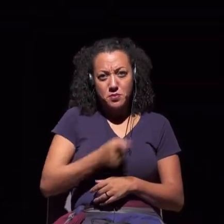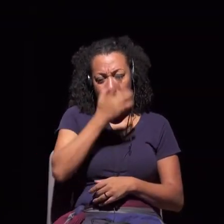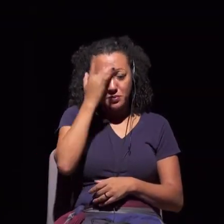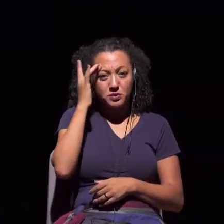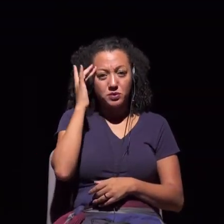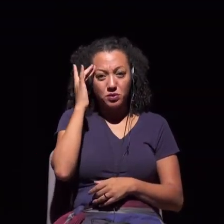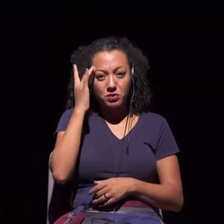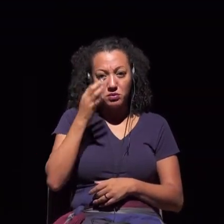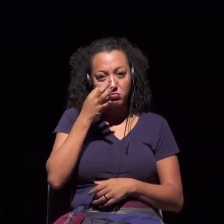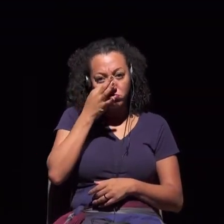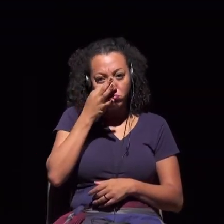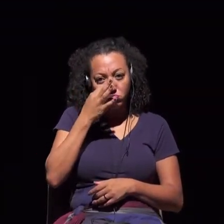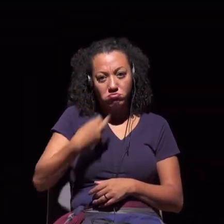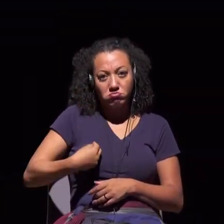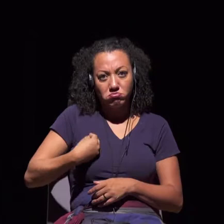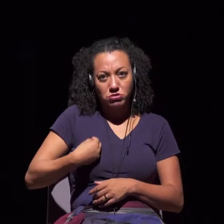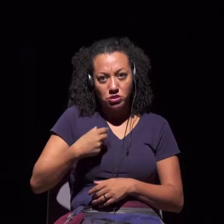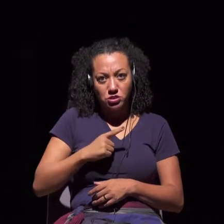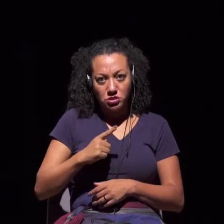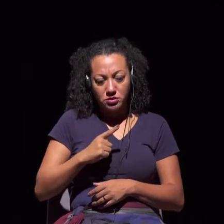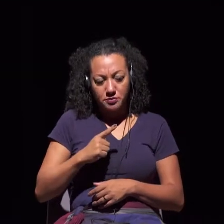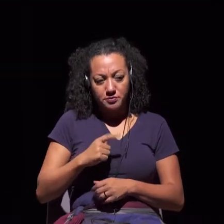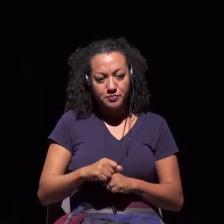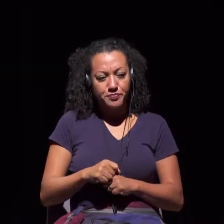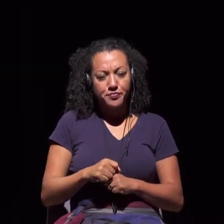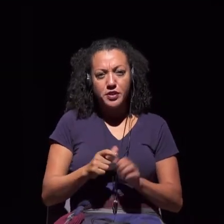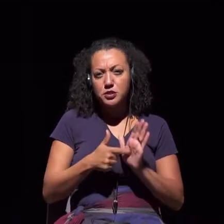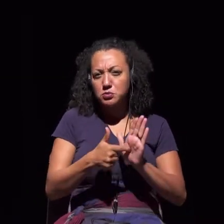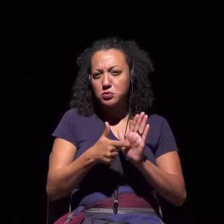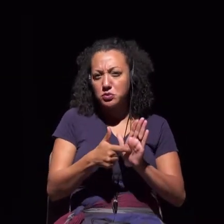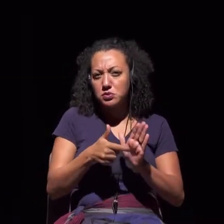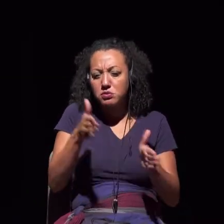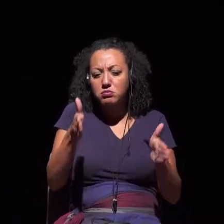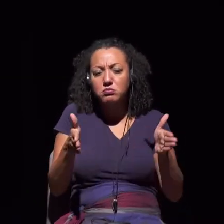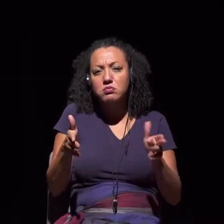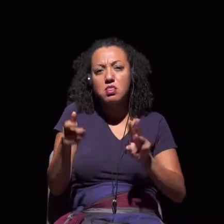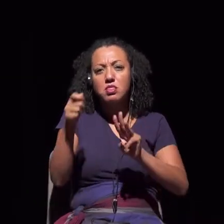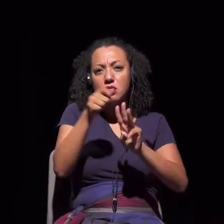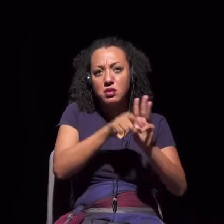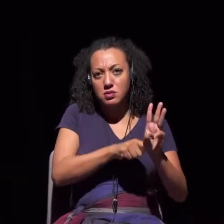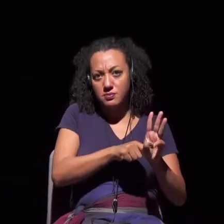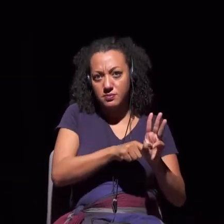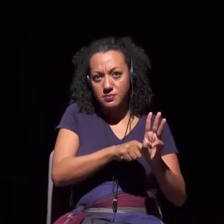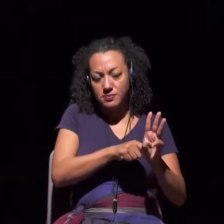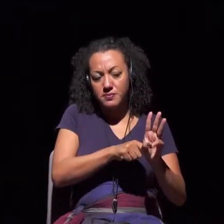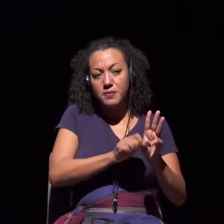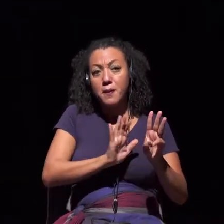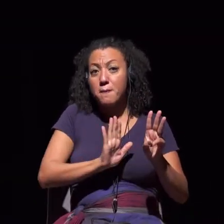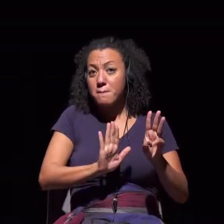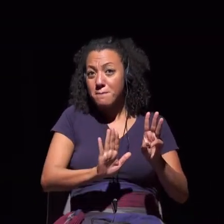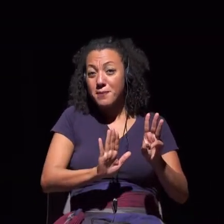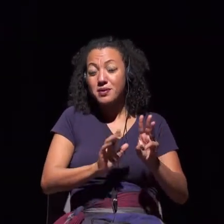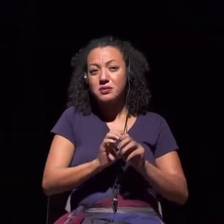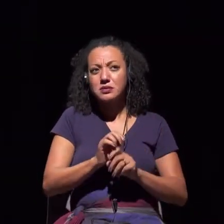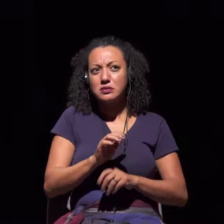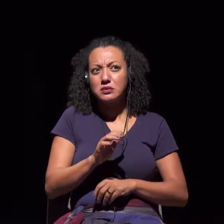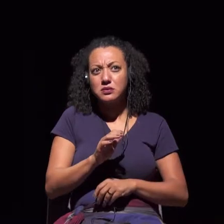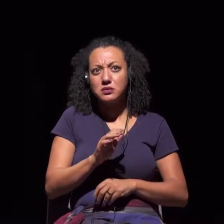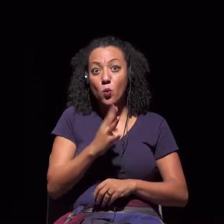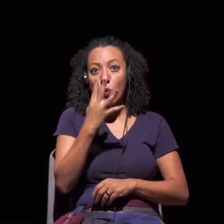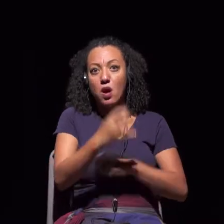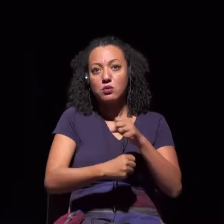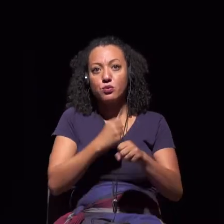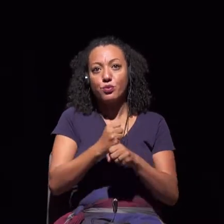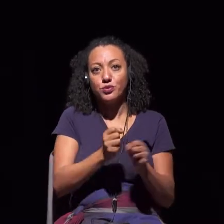only for, I think it was 3 months. The show was on view for at least 4 years. And this in